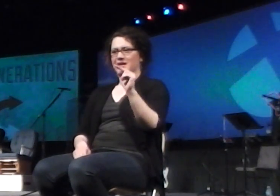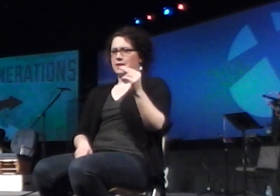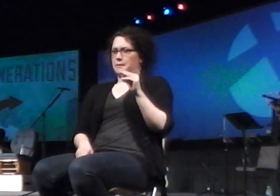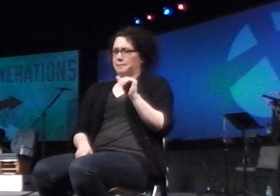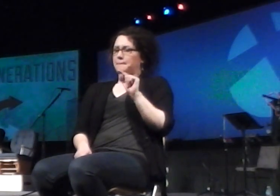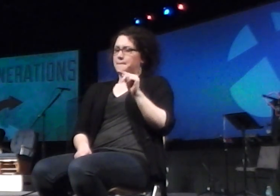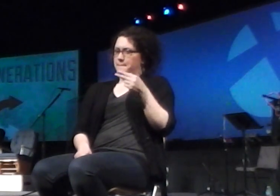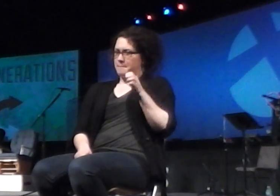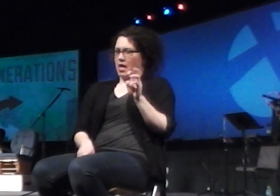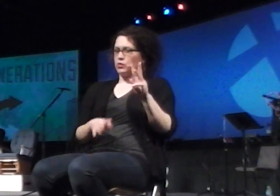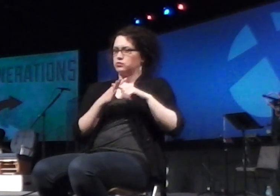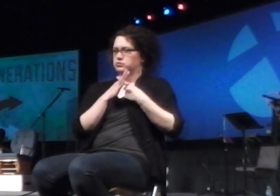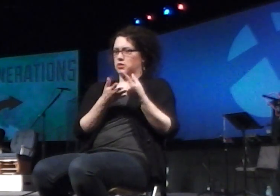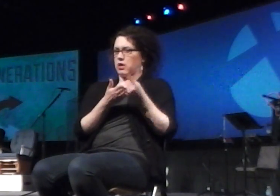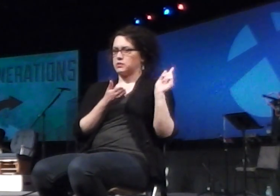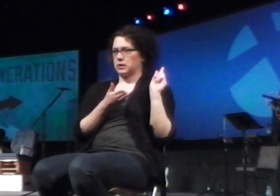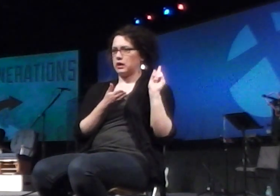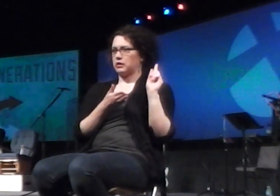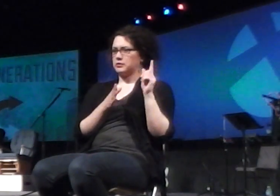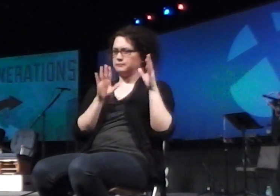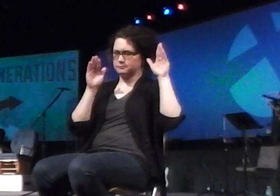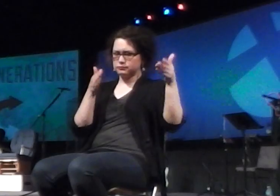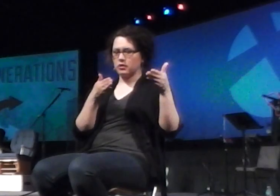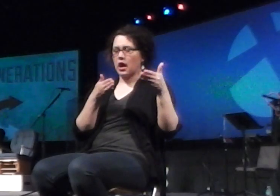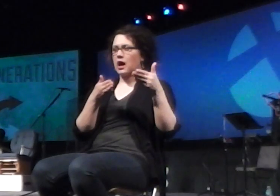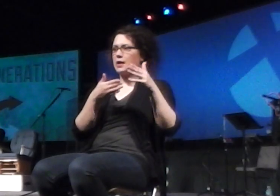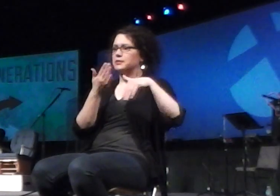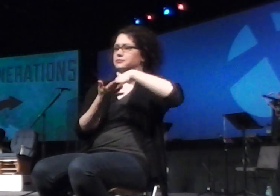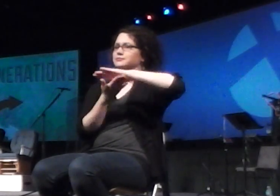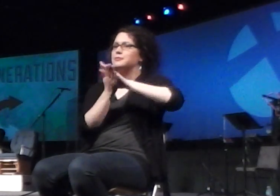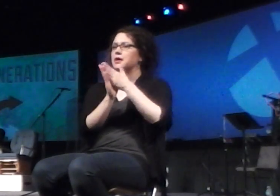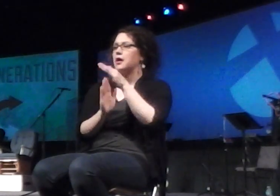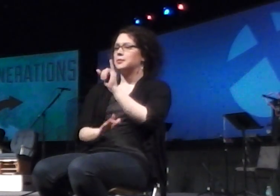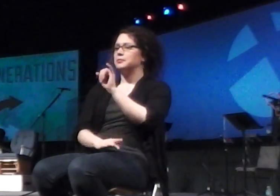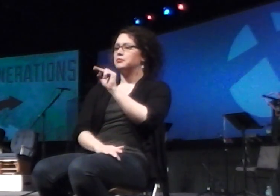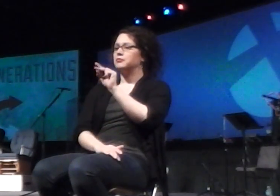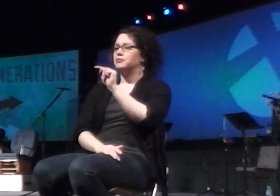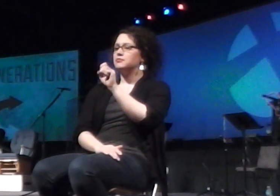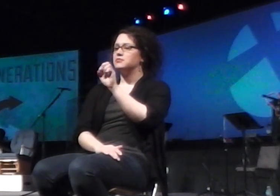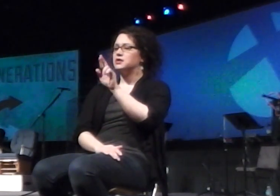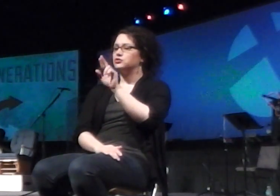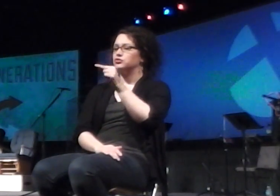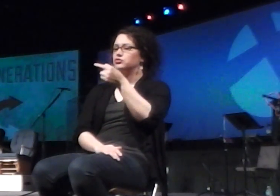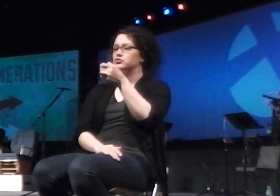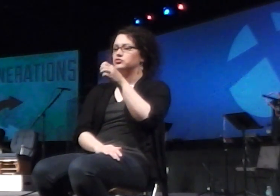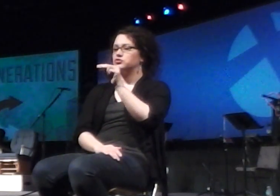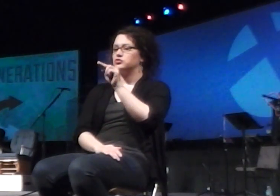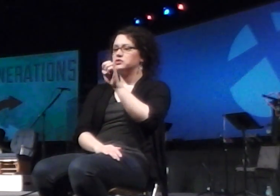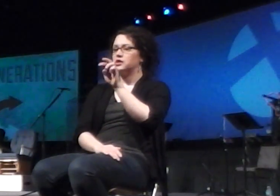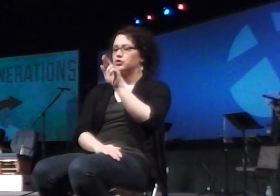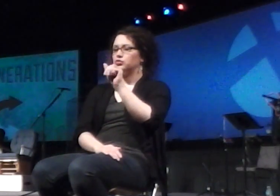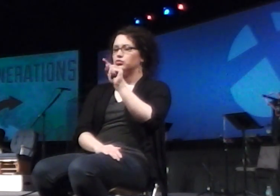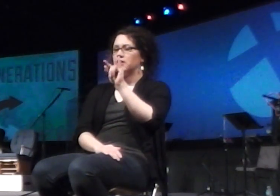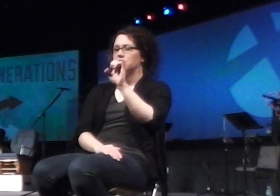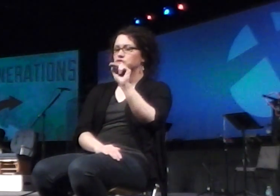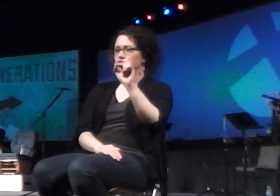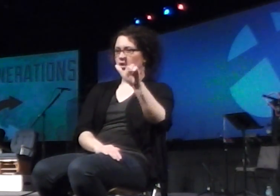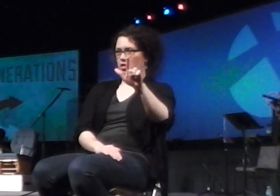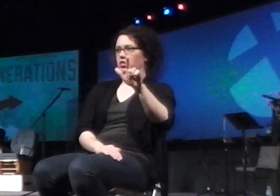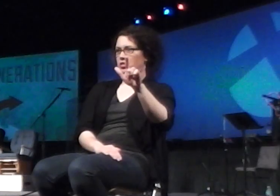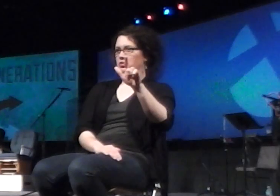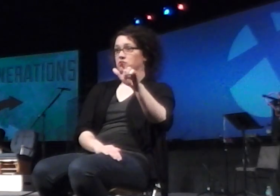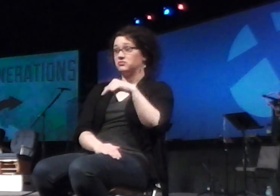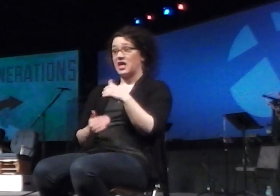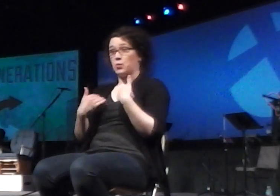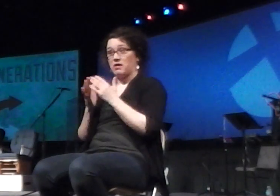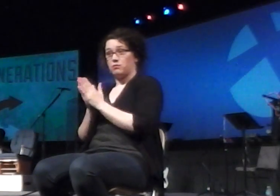We're an intergenerational church. That's a big part of our vision. And so there's 3 parts to the book. And so last week we looked at looking backwards. And